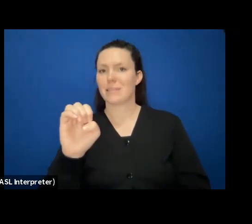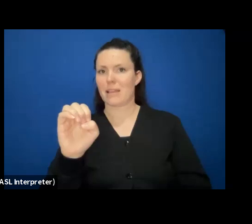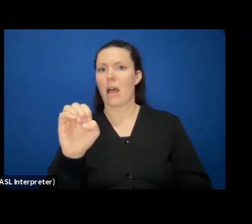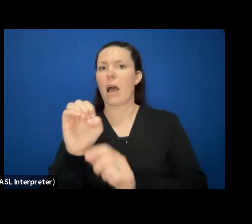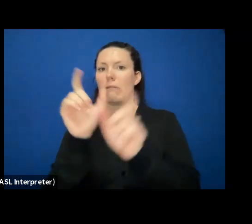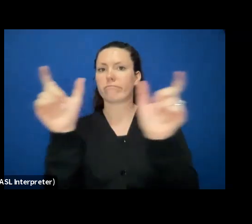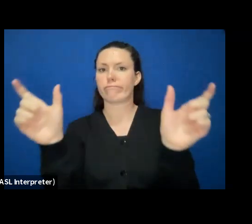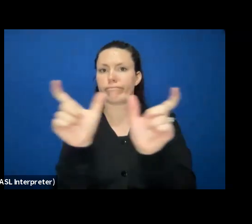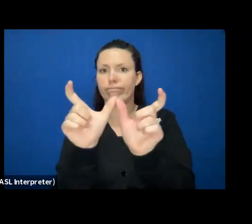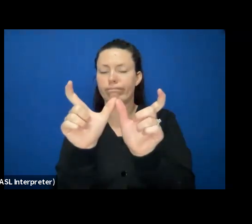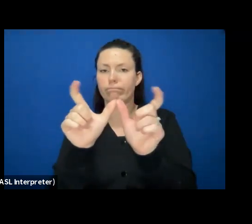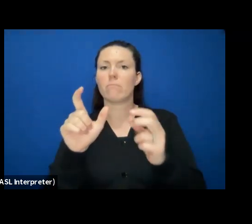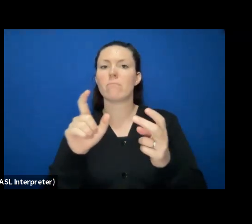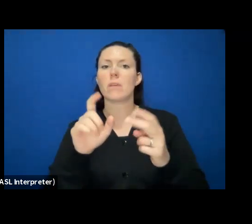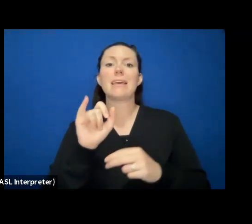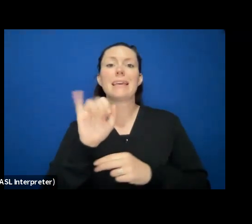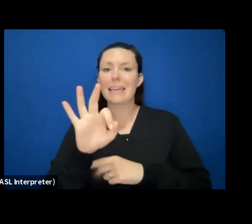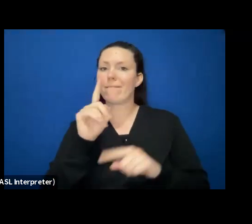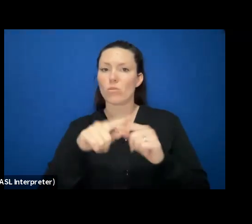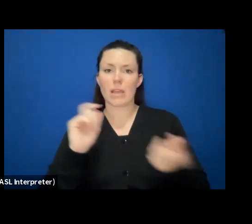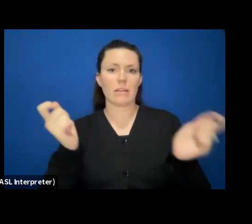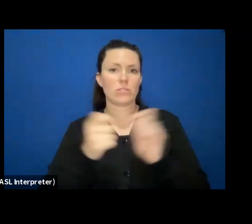Also, if you don't see a way to switch to gallery view,